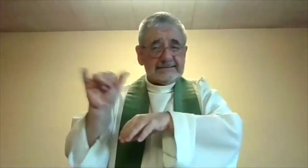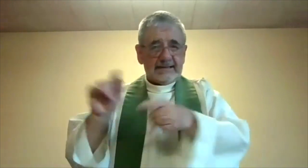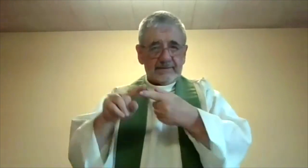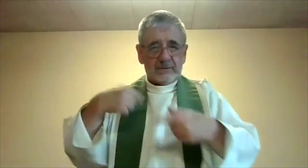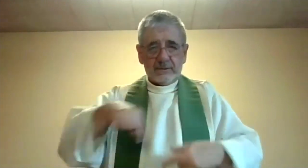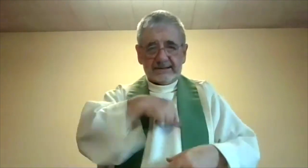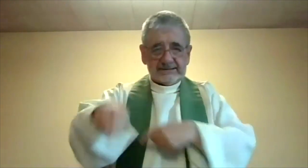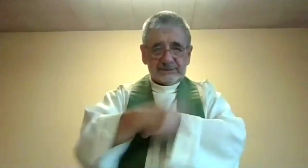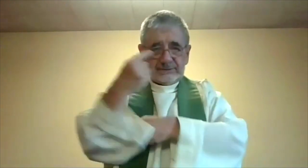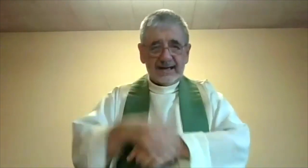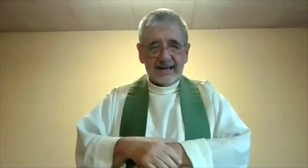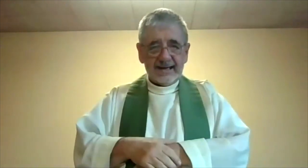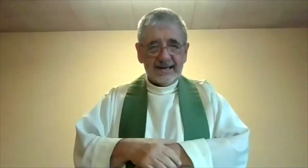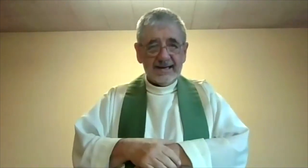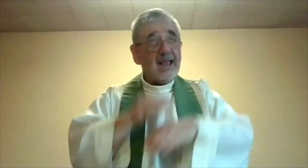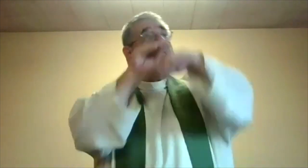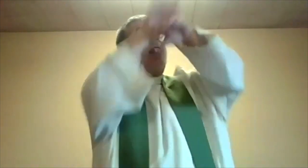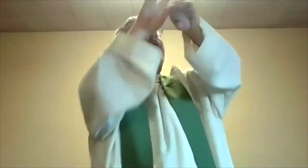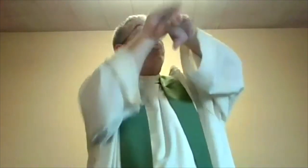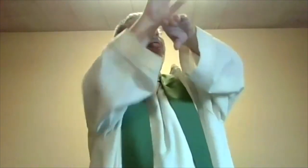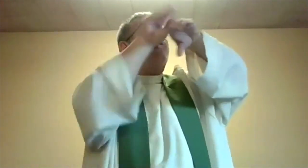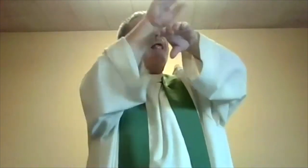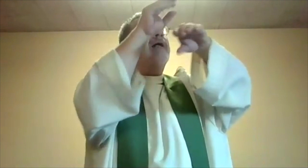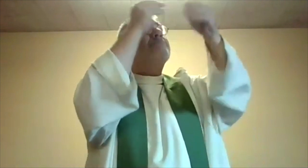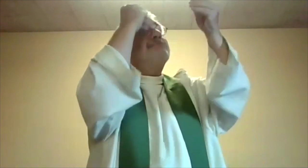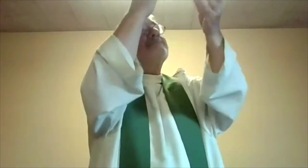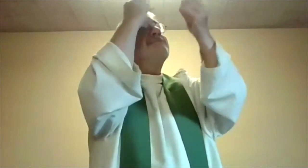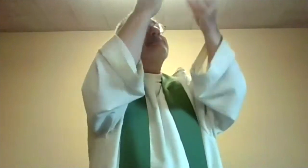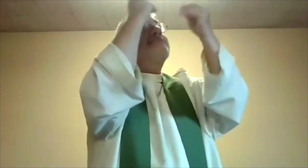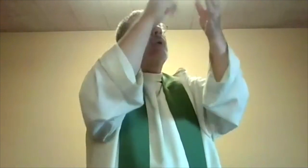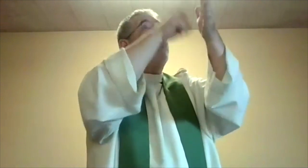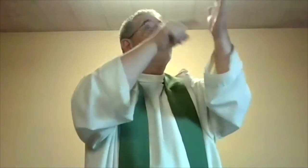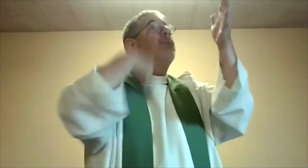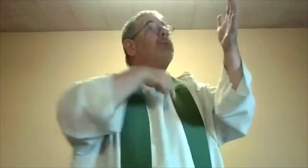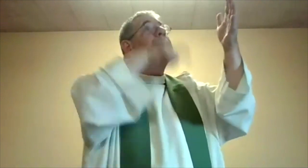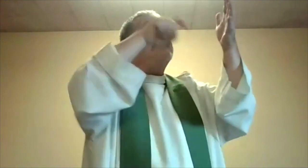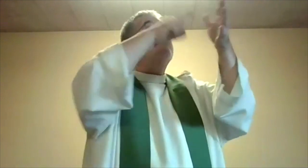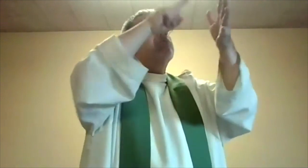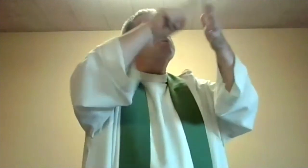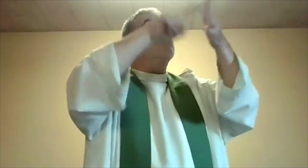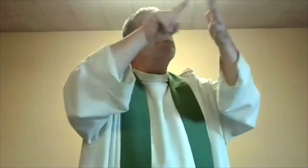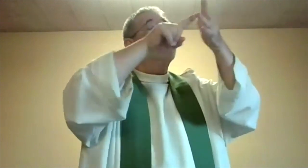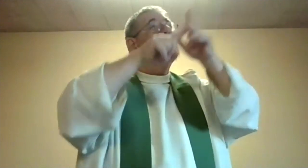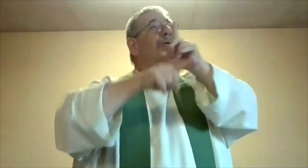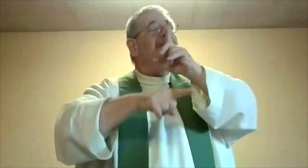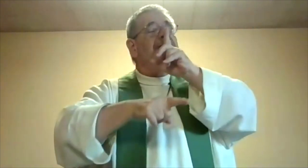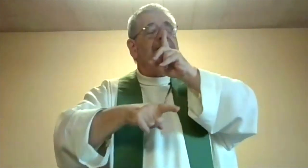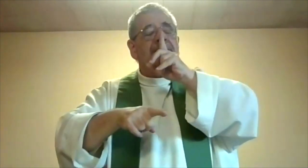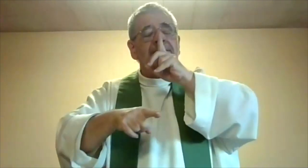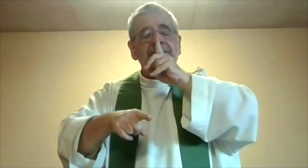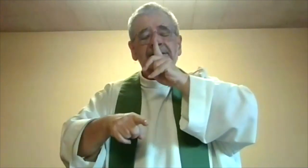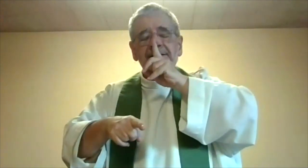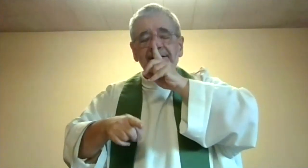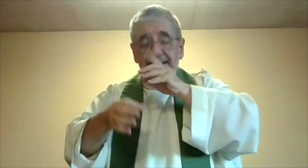That advice remains the same for us today. Instead of advising God on what we need,